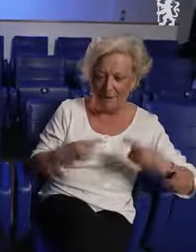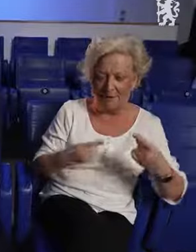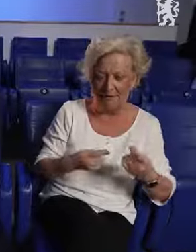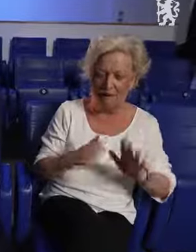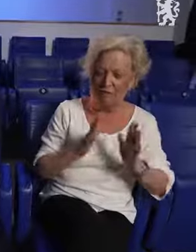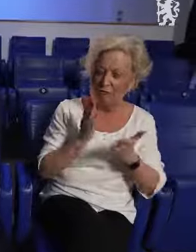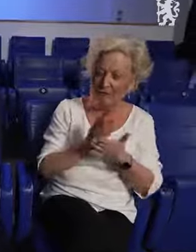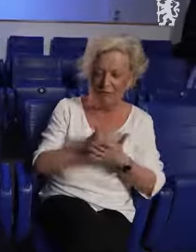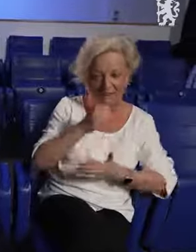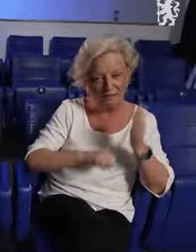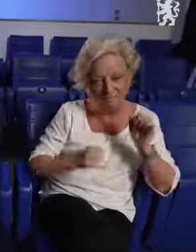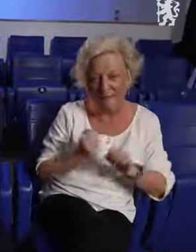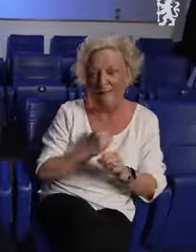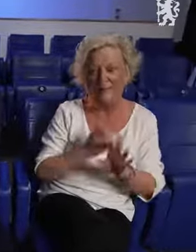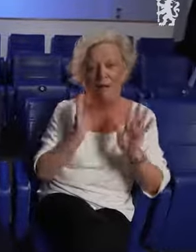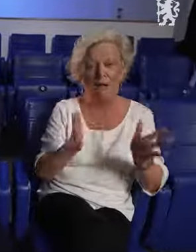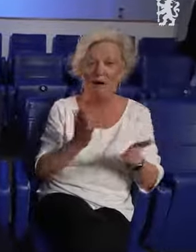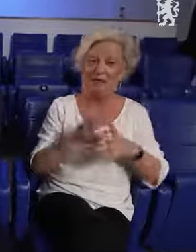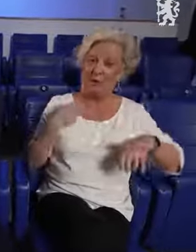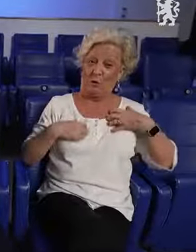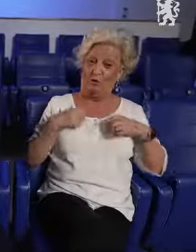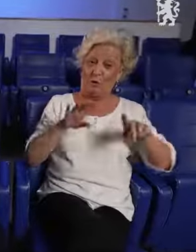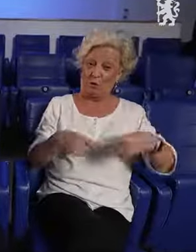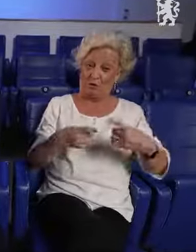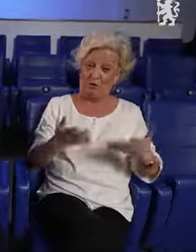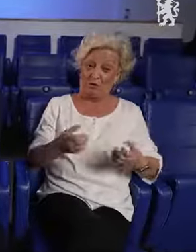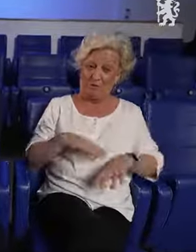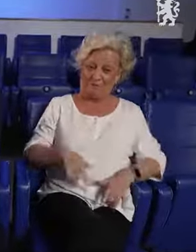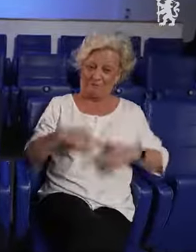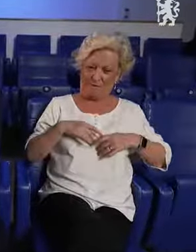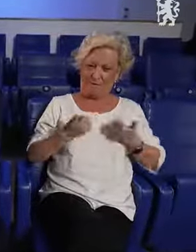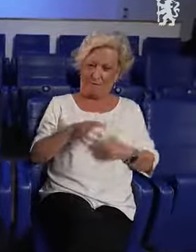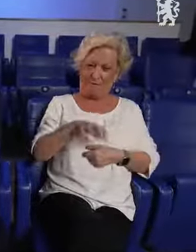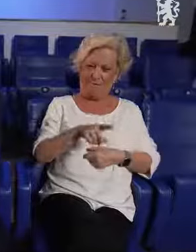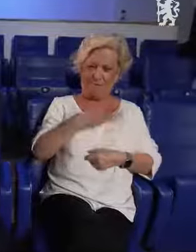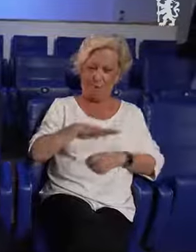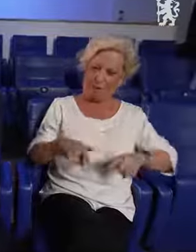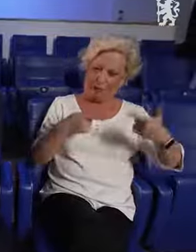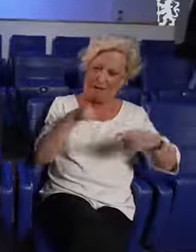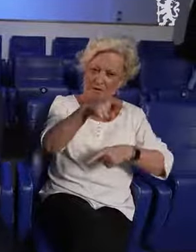games, but we're looking forward to the challenge. We're in a good place ourselves and we really want to take the challenge on.